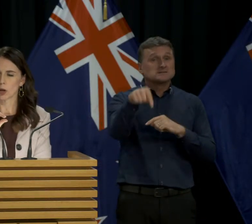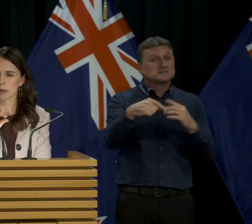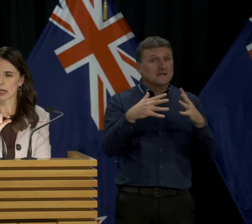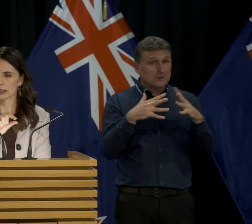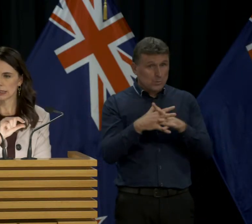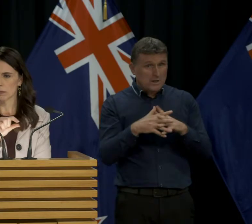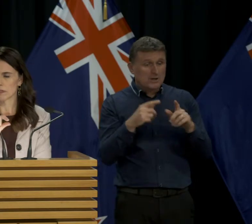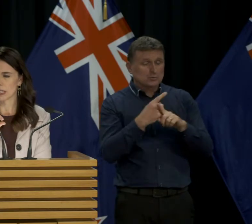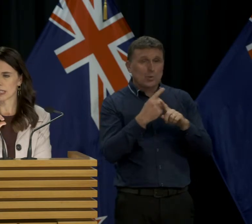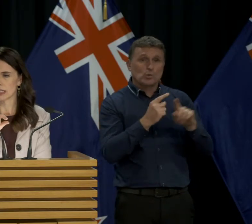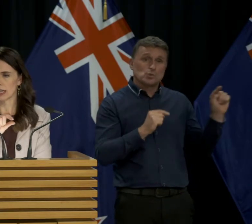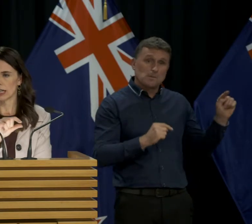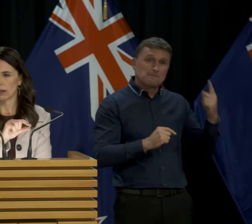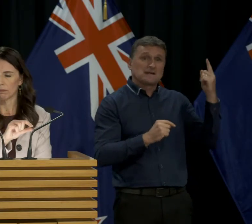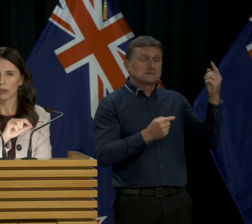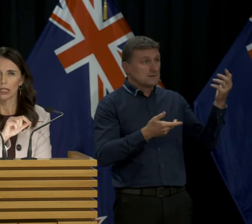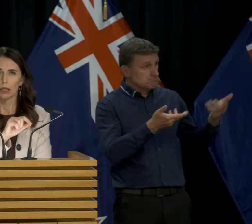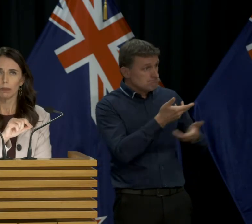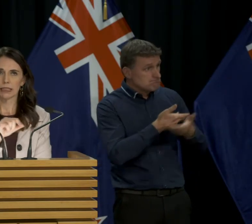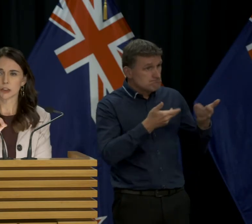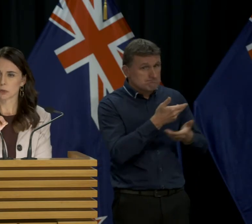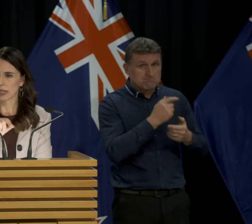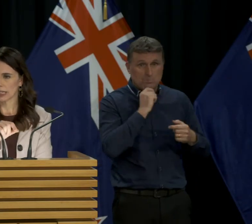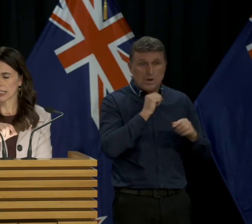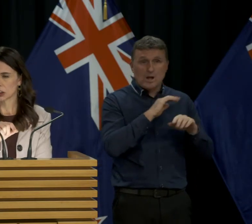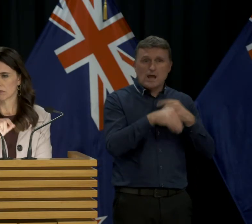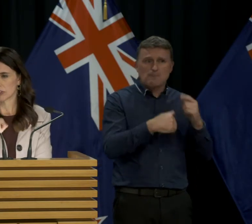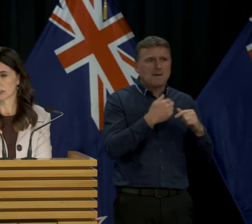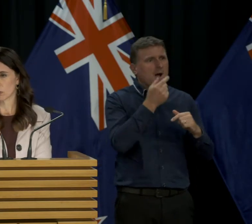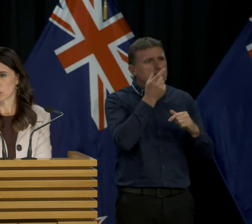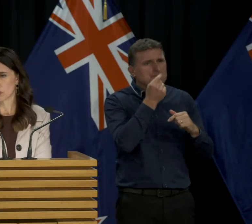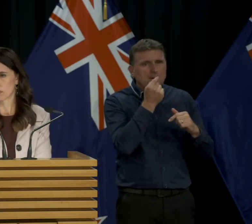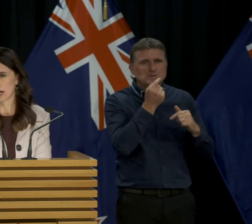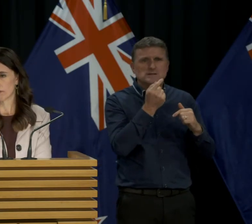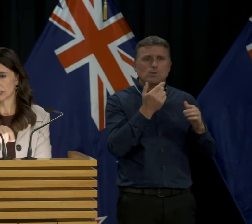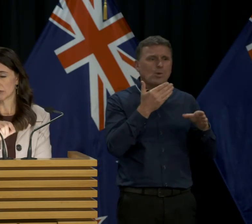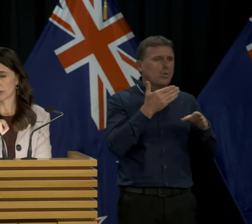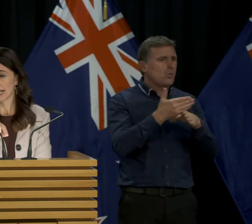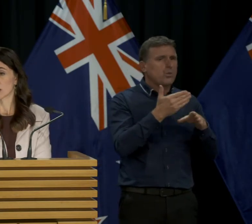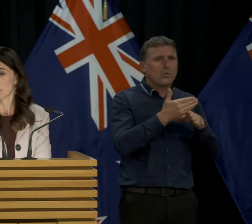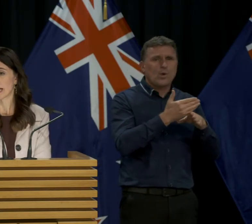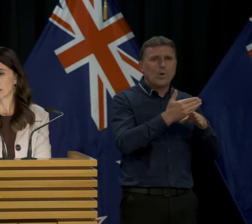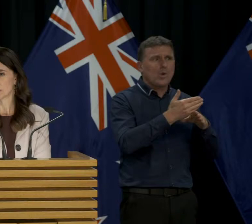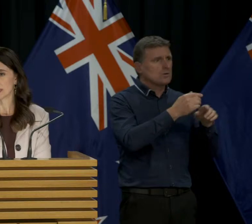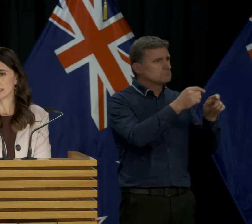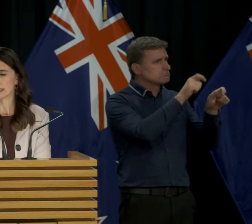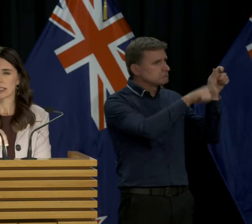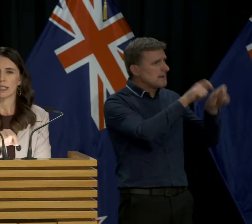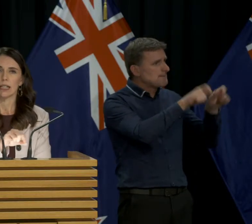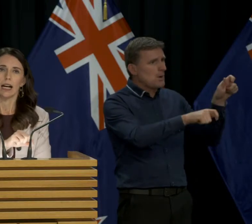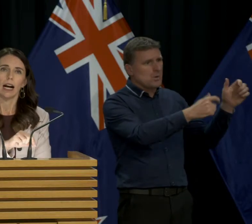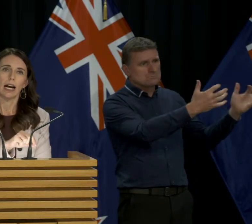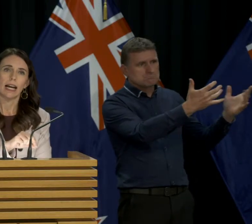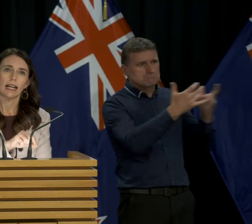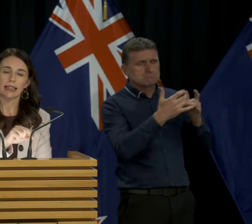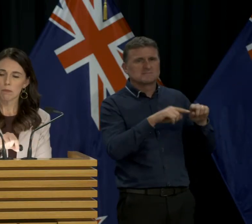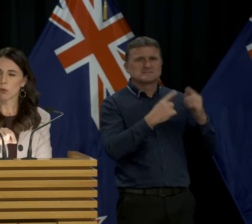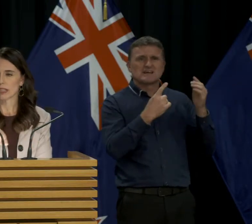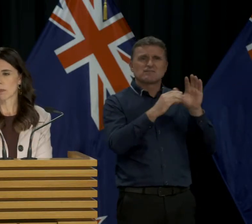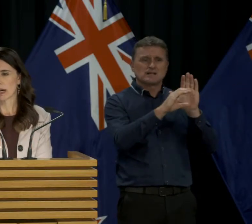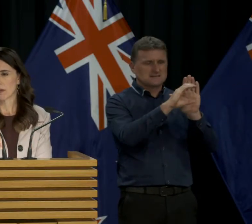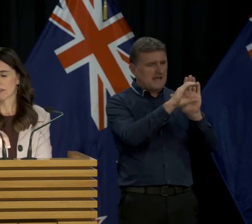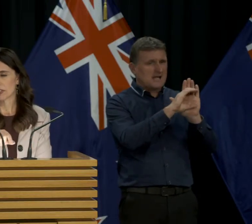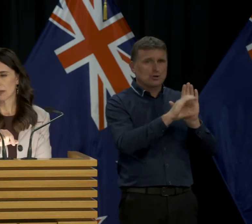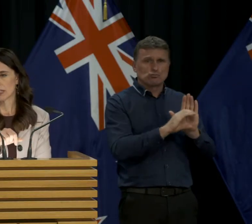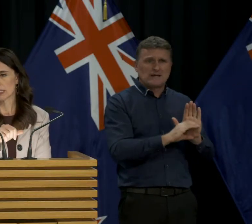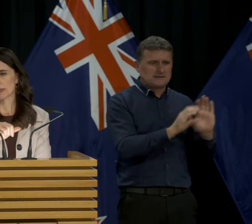little bit more about some of the potential allocation for different work for different economic categories. And at that